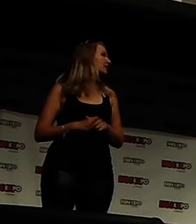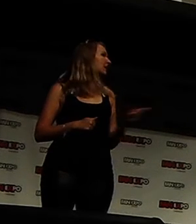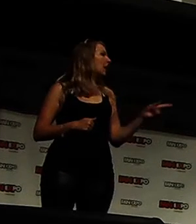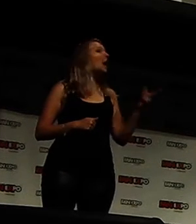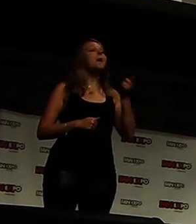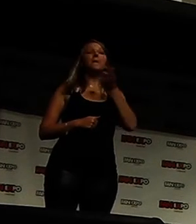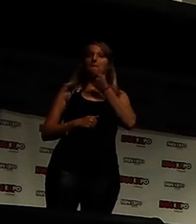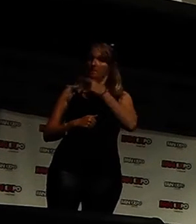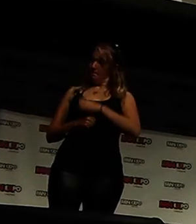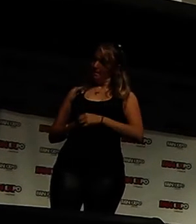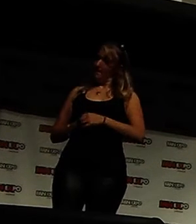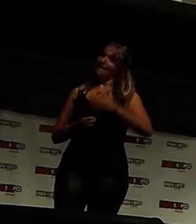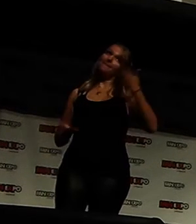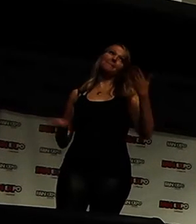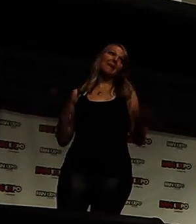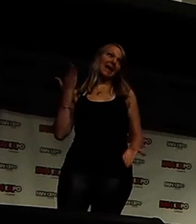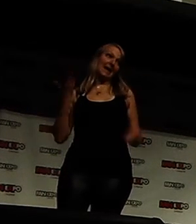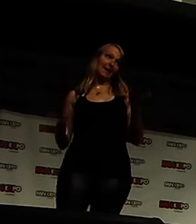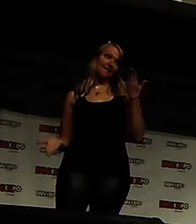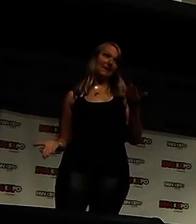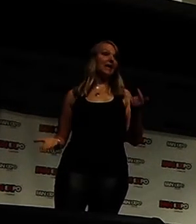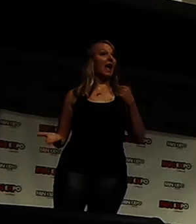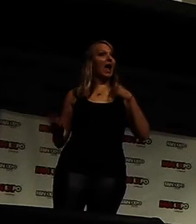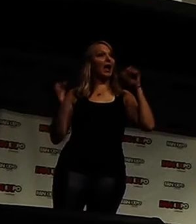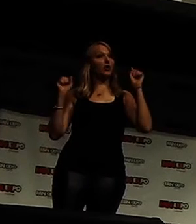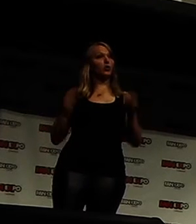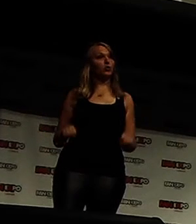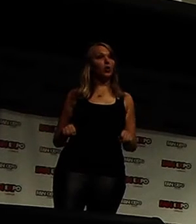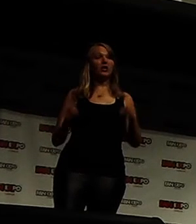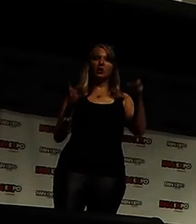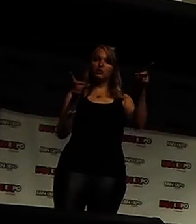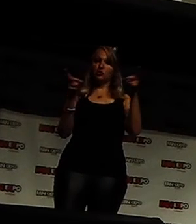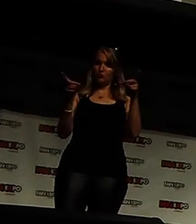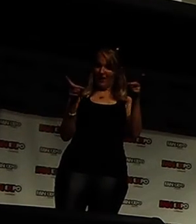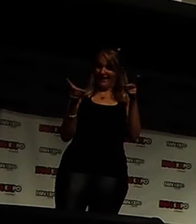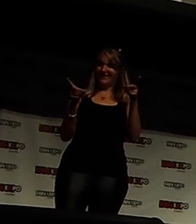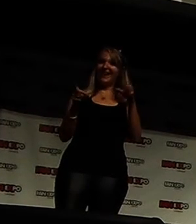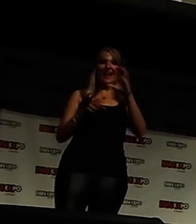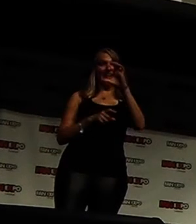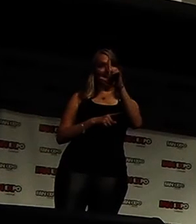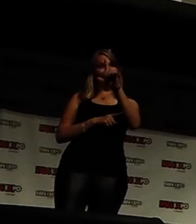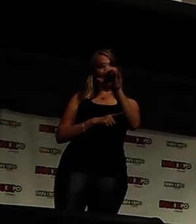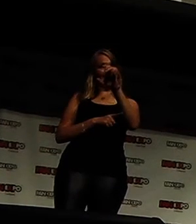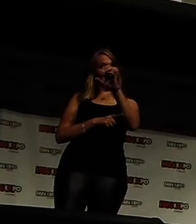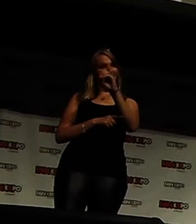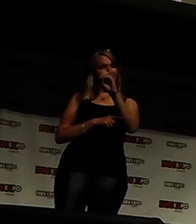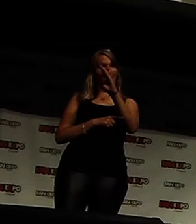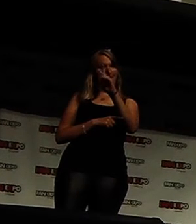Maybe I could direct Cleopatra,